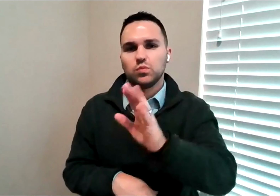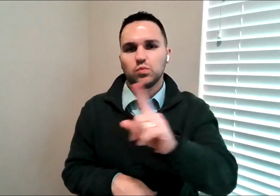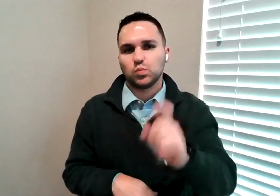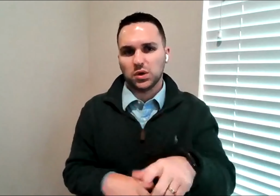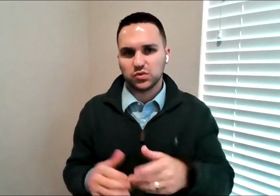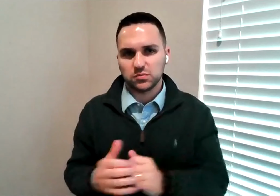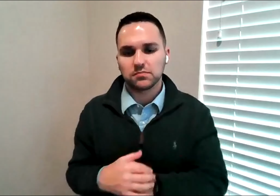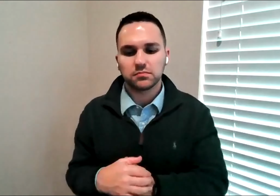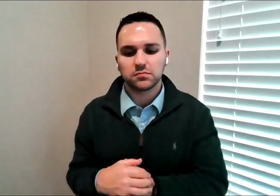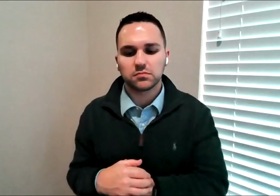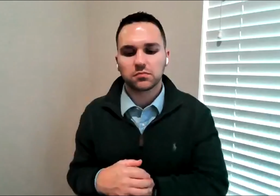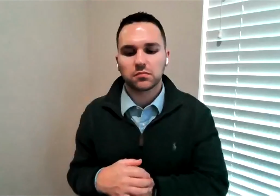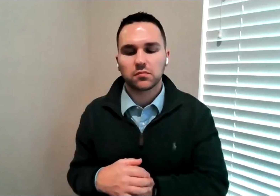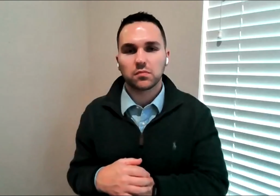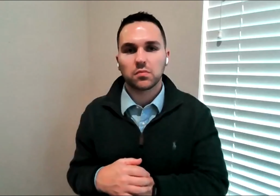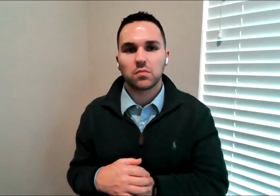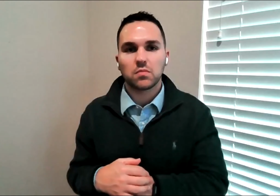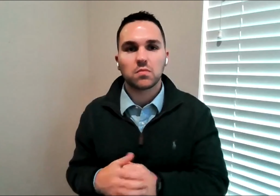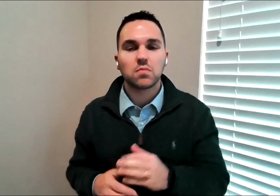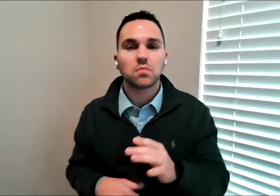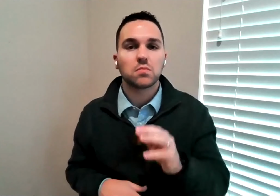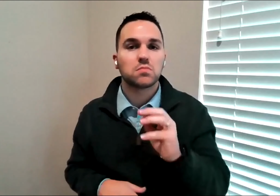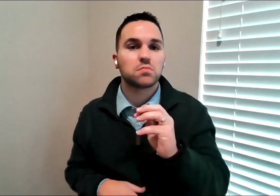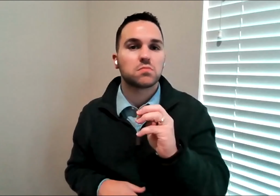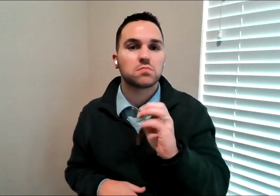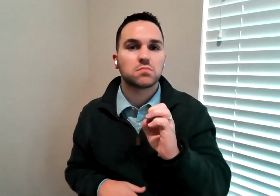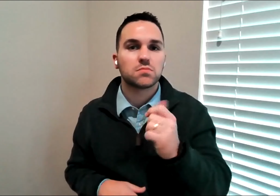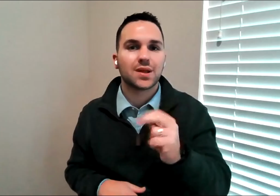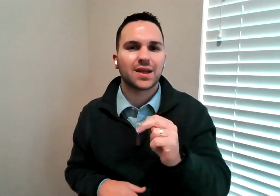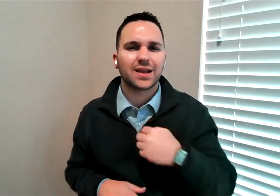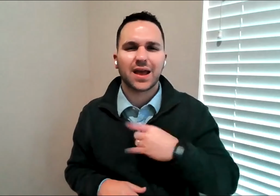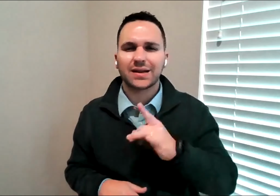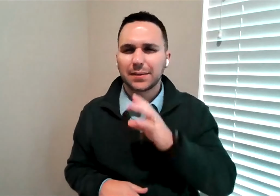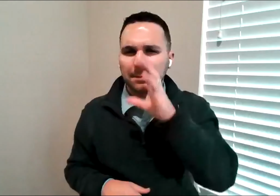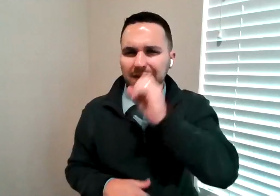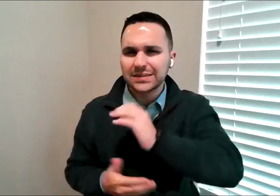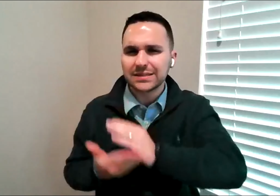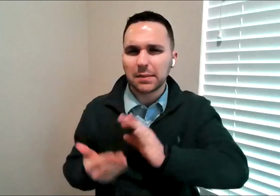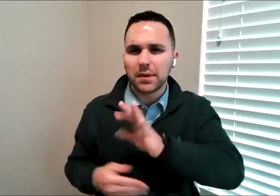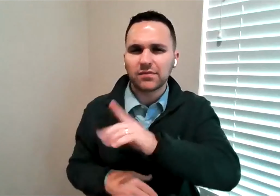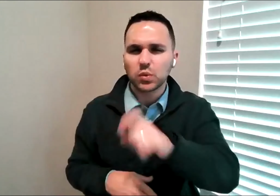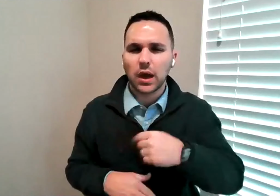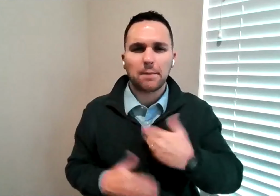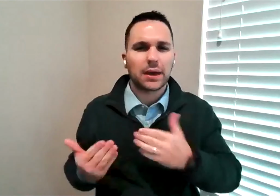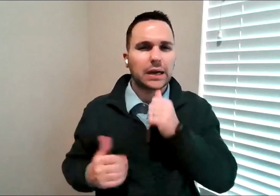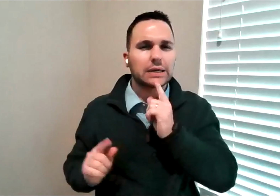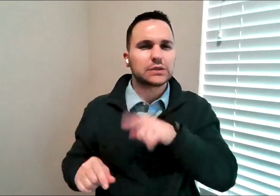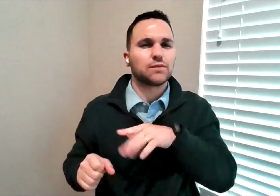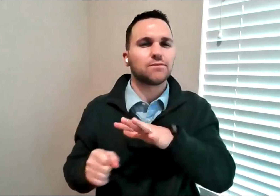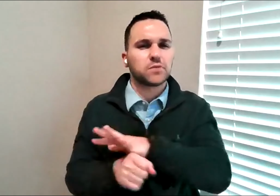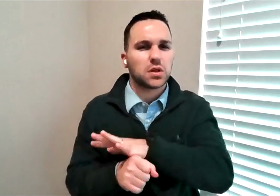And then I think, Megan, I did miss some of the question, so I may not be answering it completely. I'm